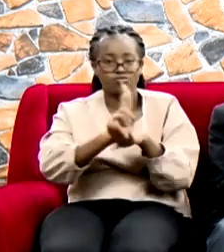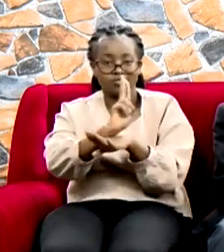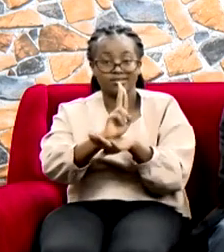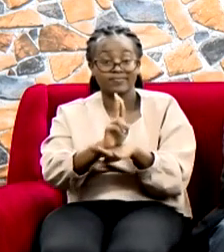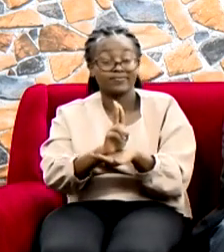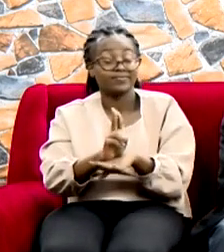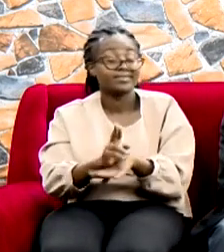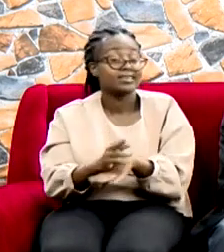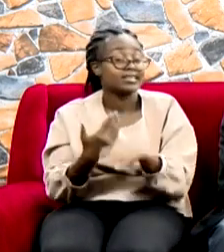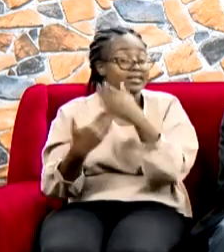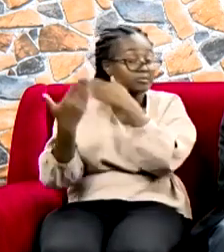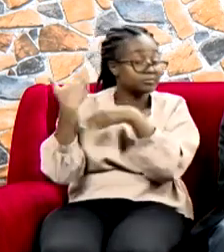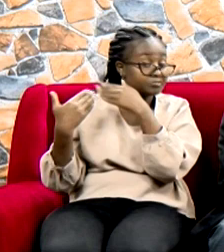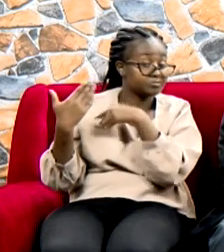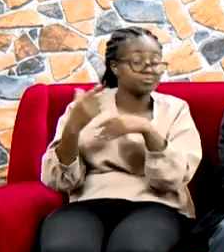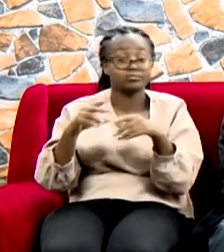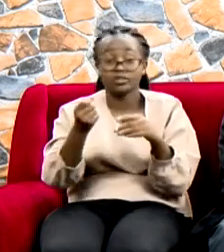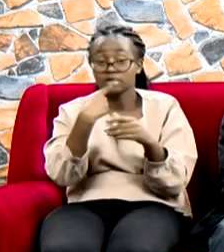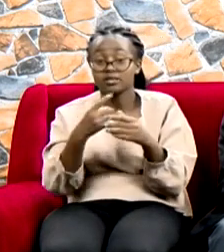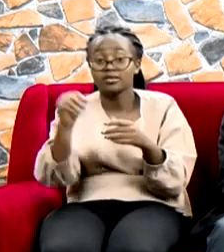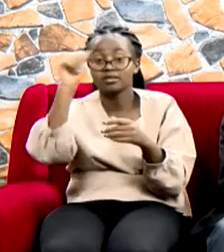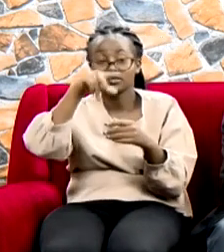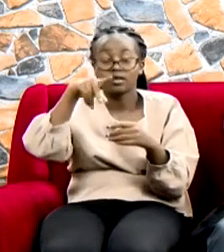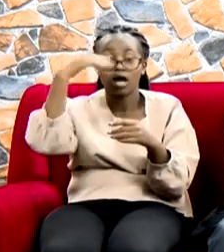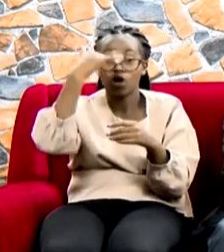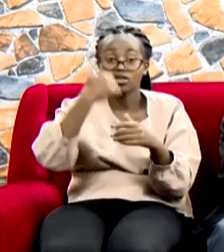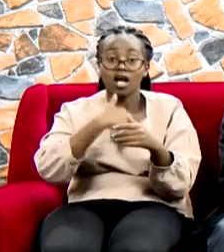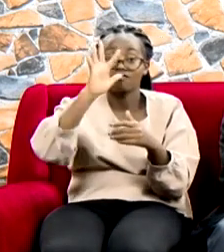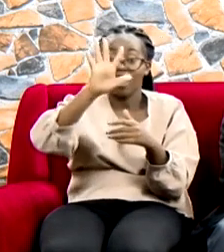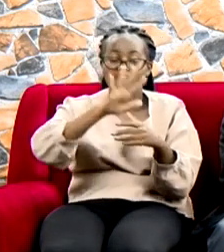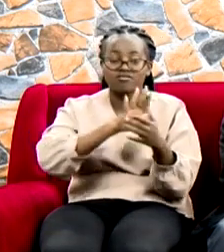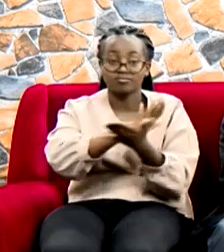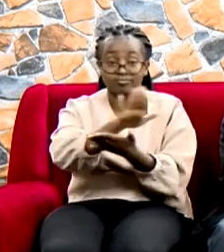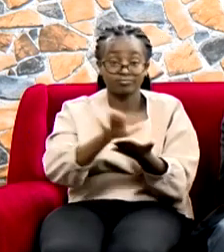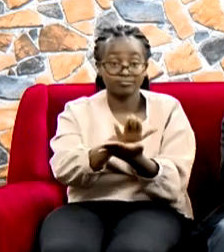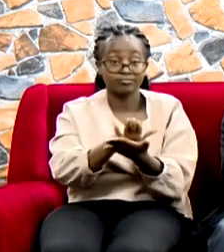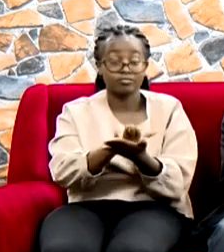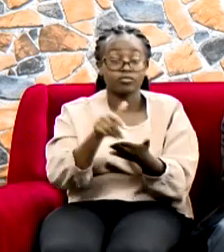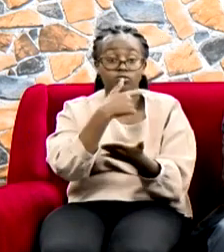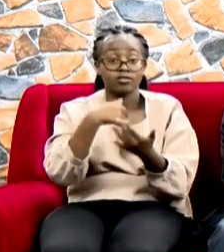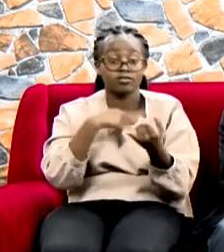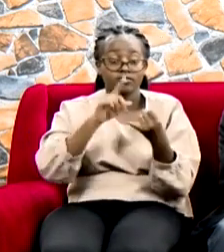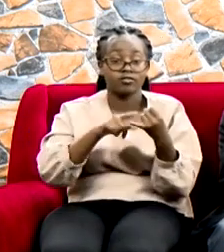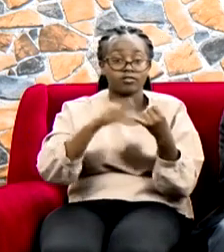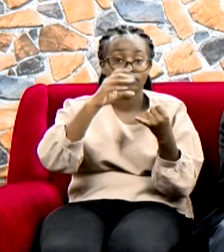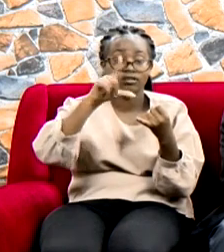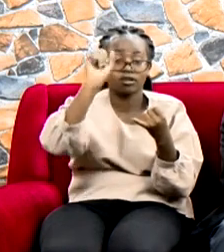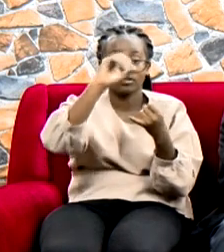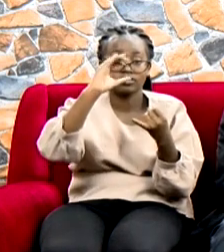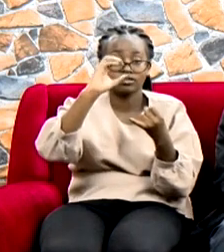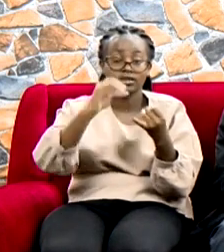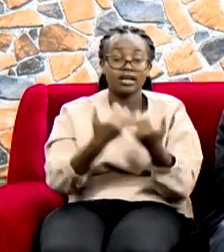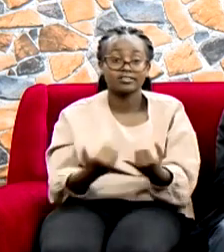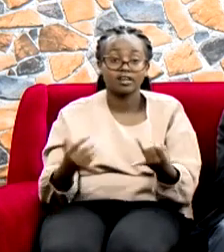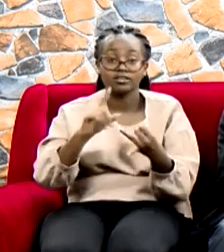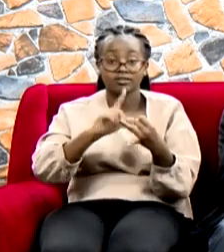So in the previous diagnosis, the spectrum of autism had 5 areas. So we had the classic autism,